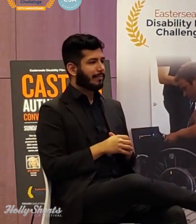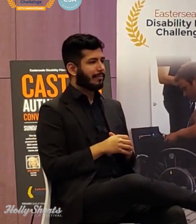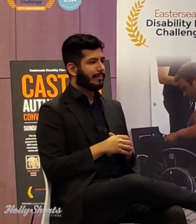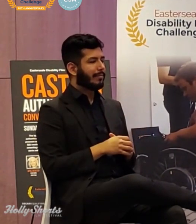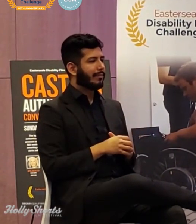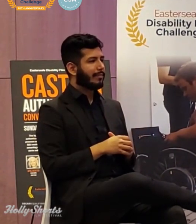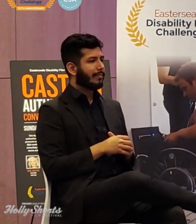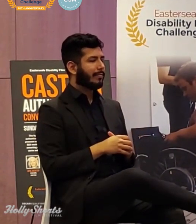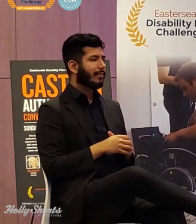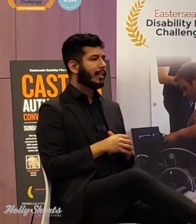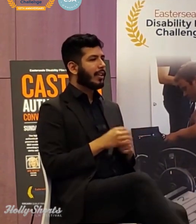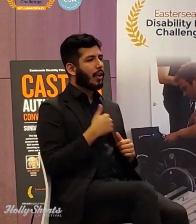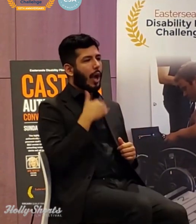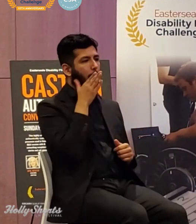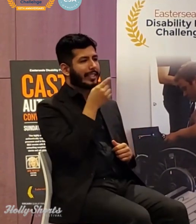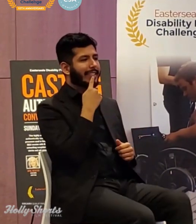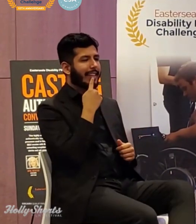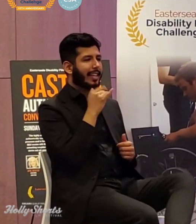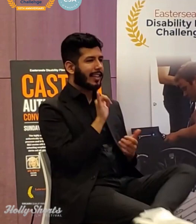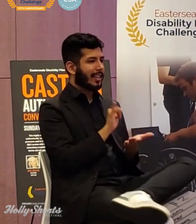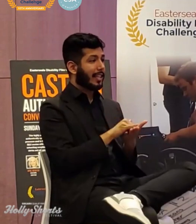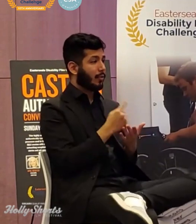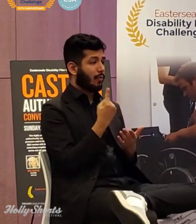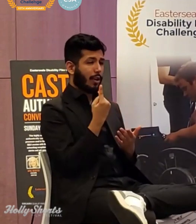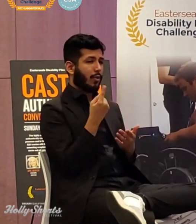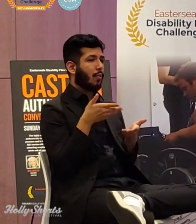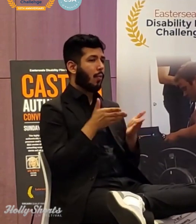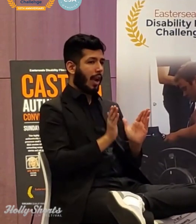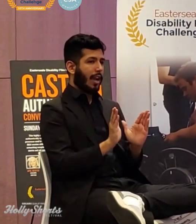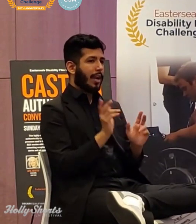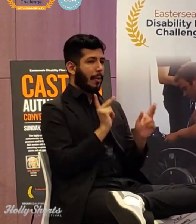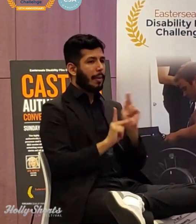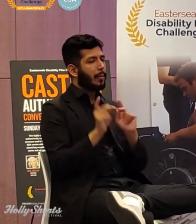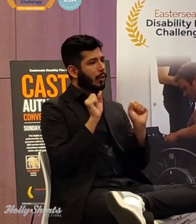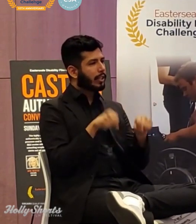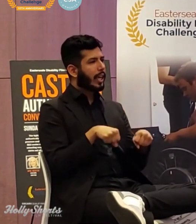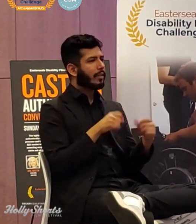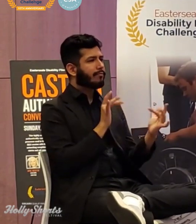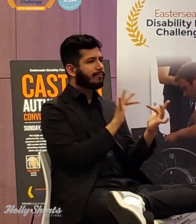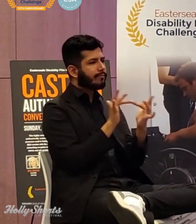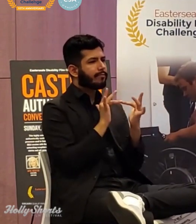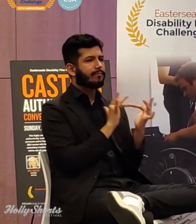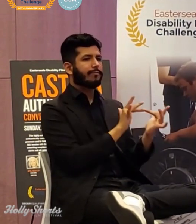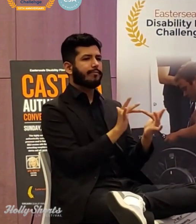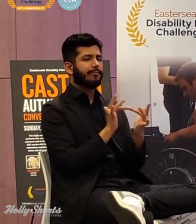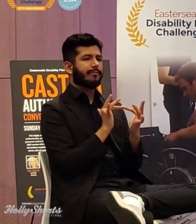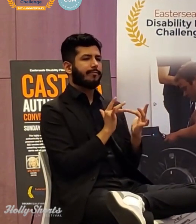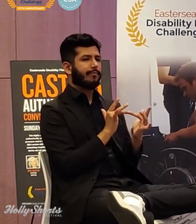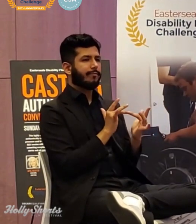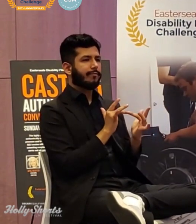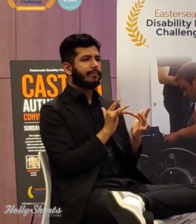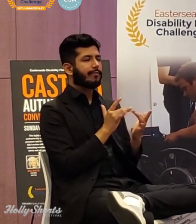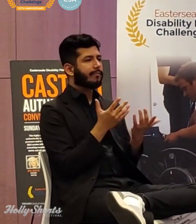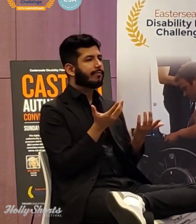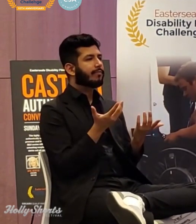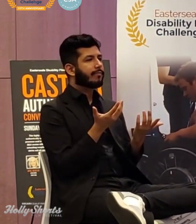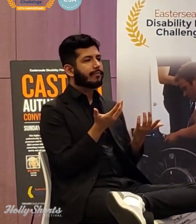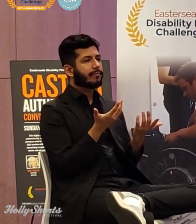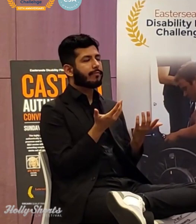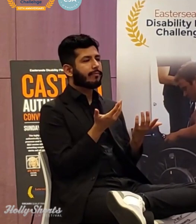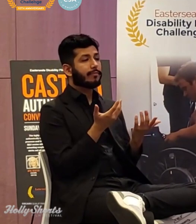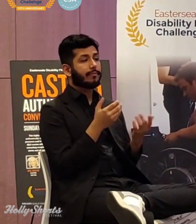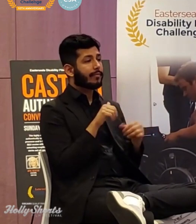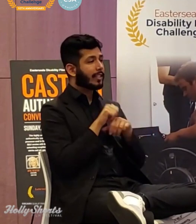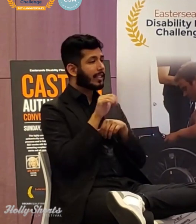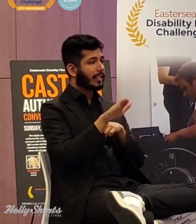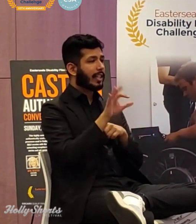I mean, so I would say that was one of the ways that that people could be in touch or to send a